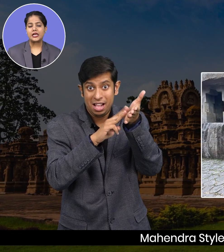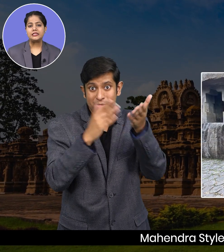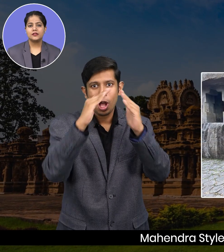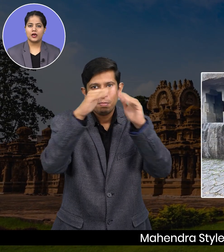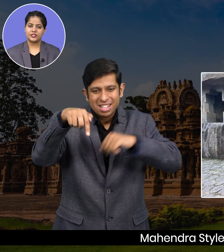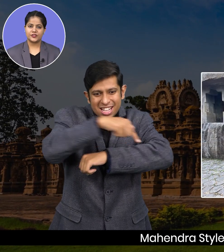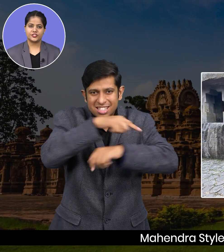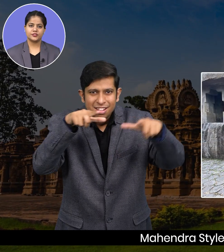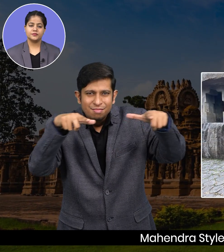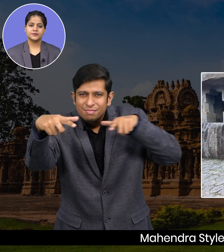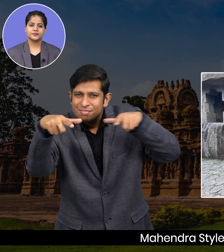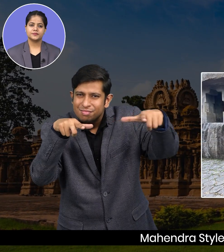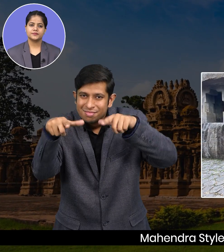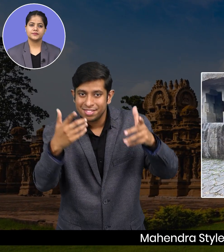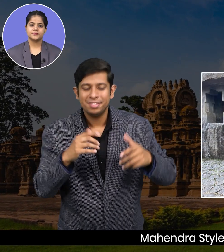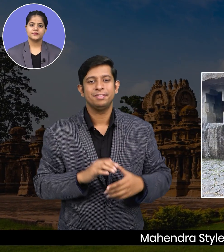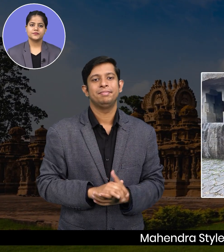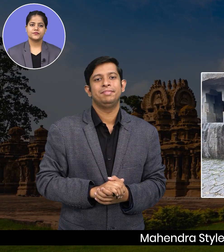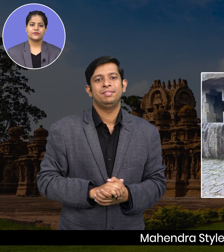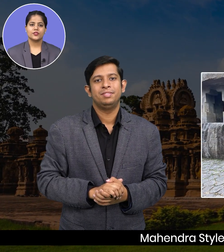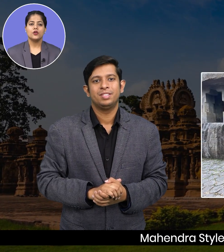Mahendra style architecture,